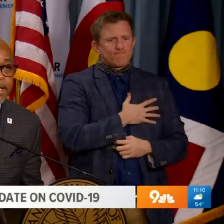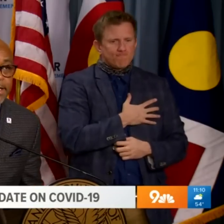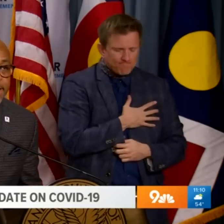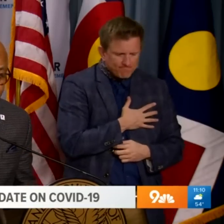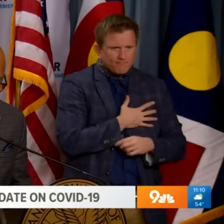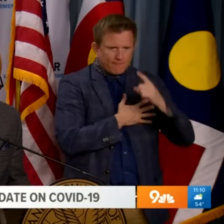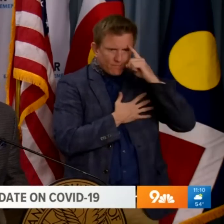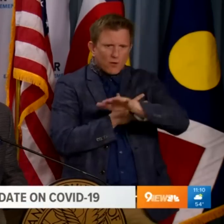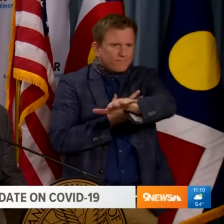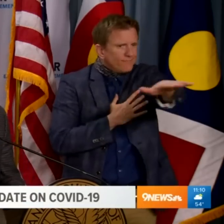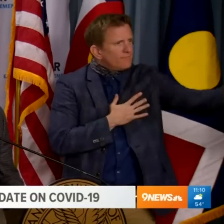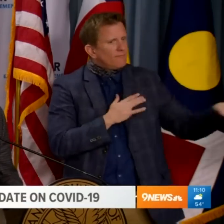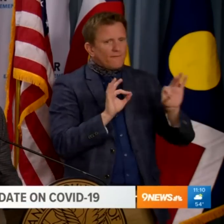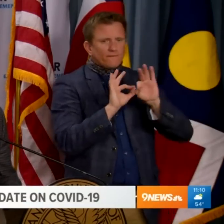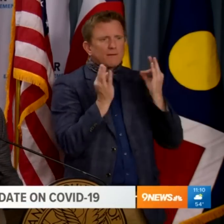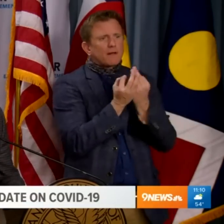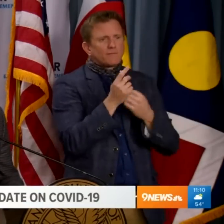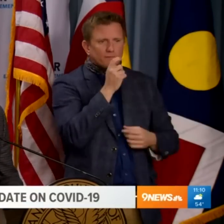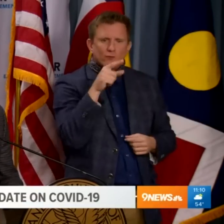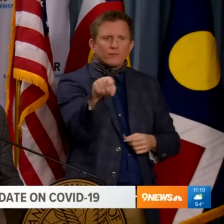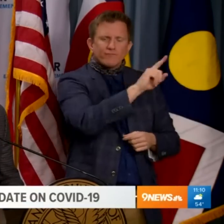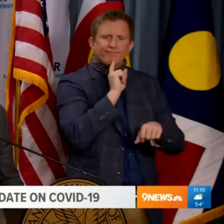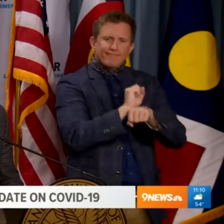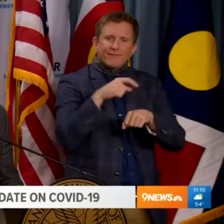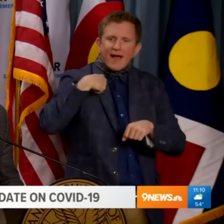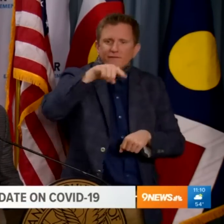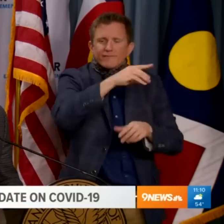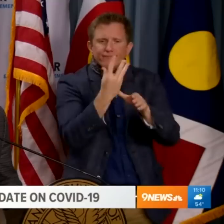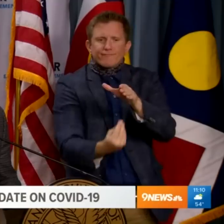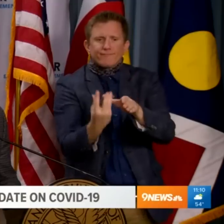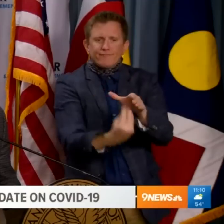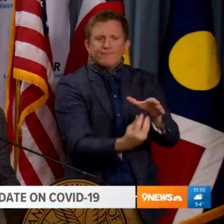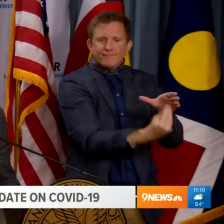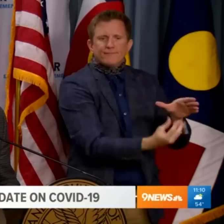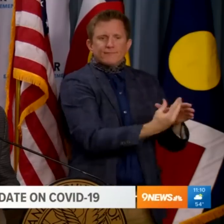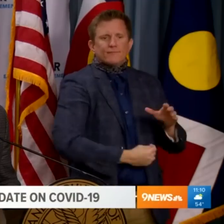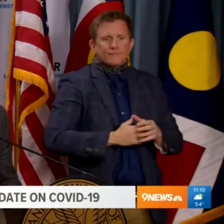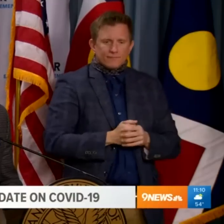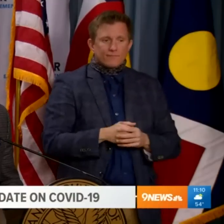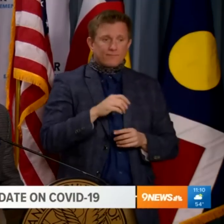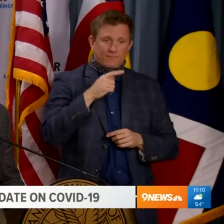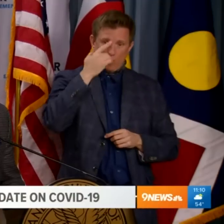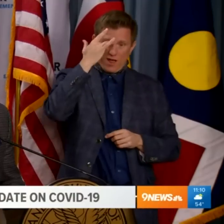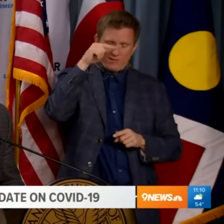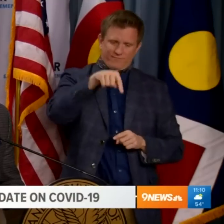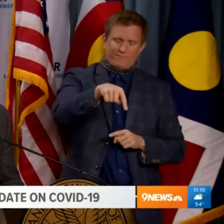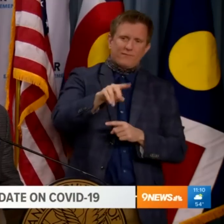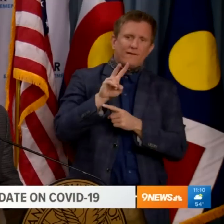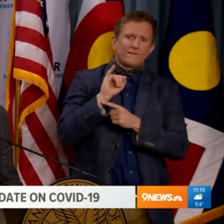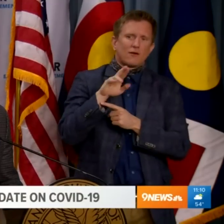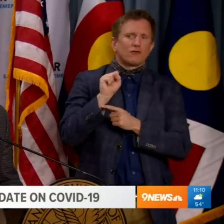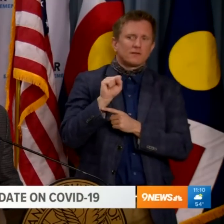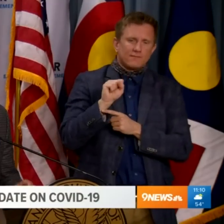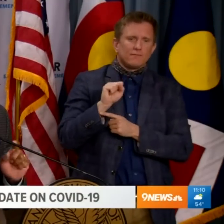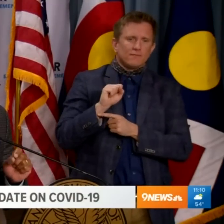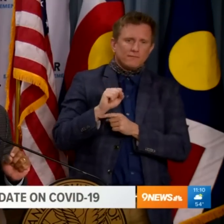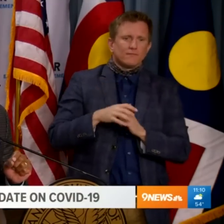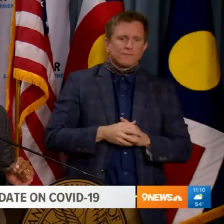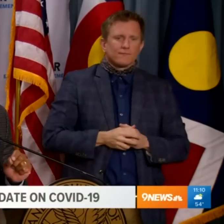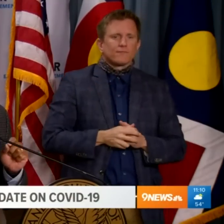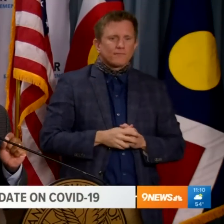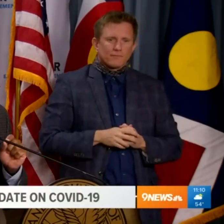40 to 50% of the more than 400 deaths in Colorado are linked to nursing homes and long care facilities. This is